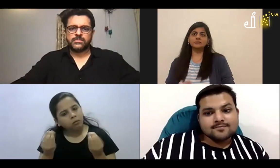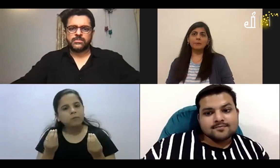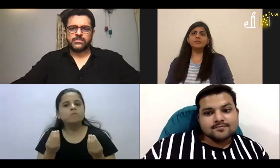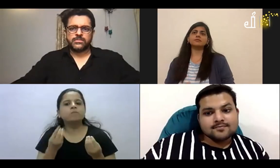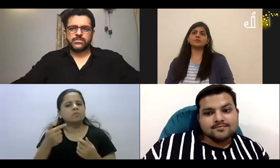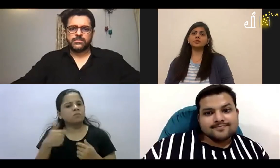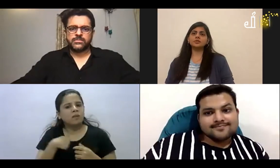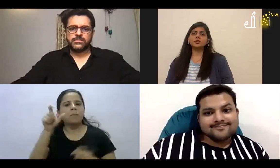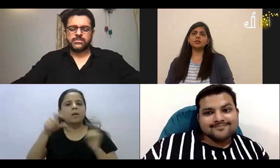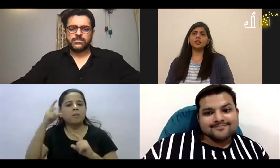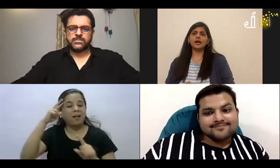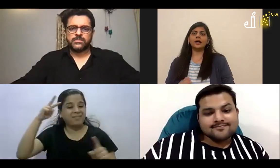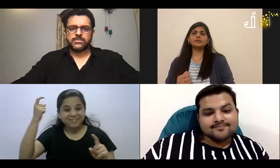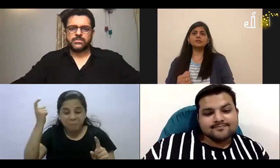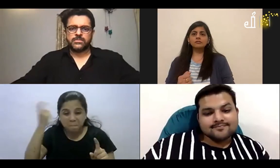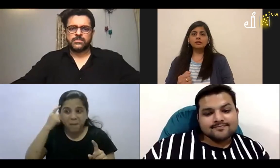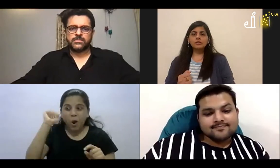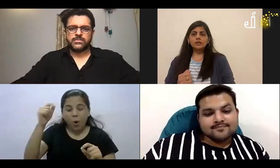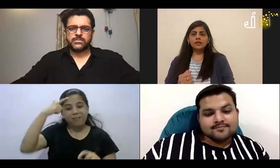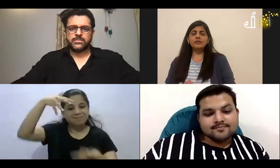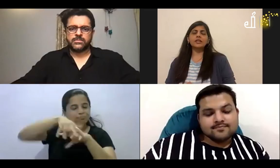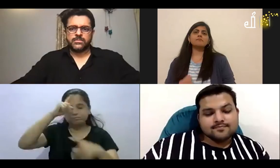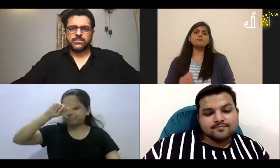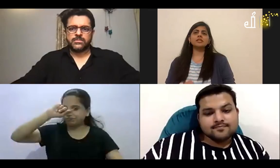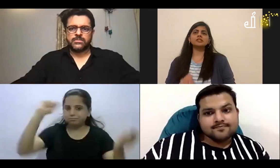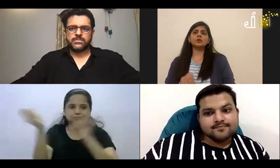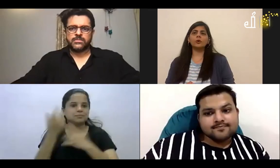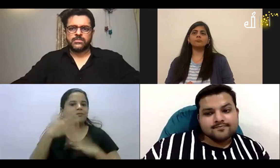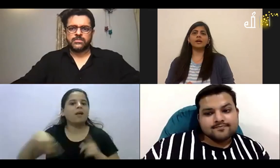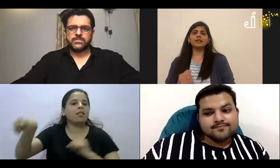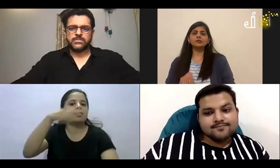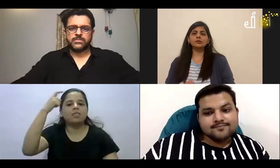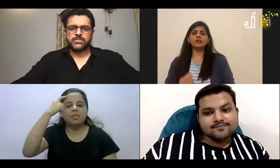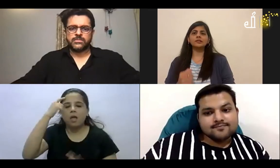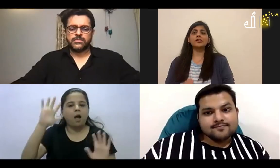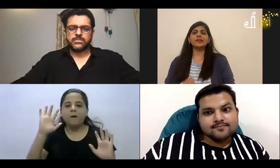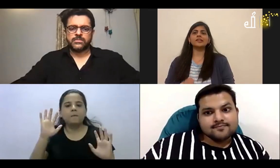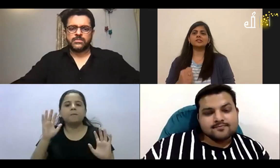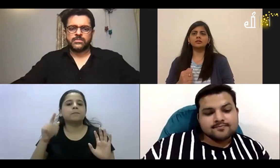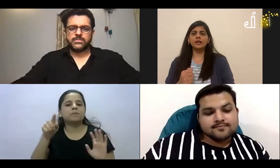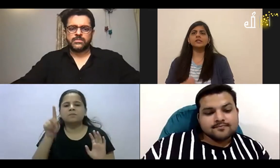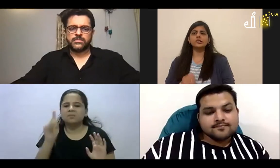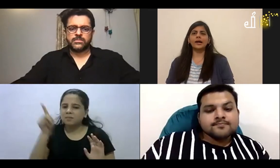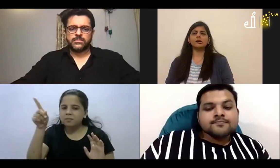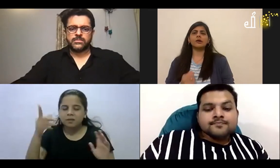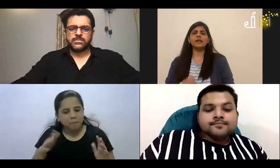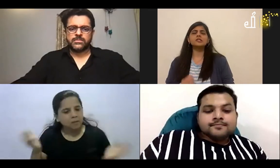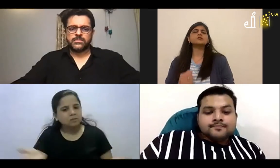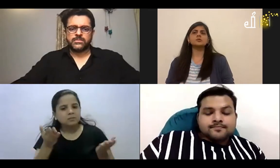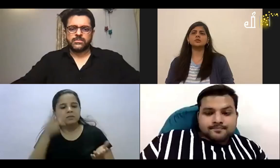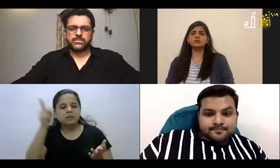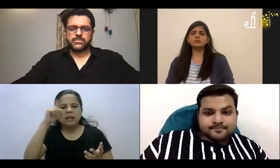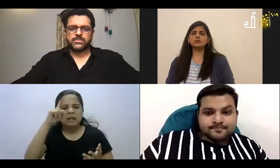their perspectives. I have given them immense hope that they should not discourage any child or